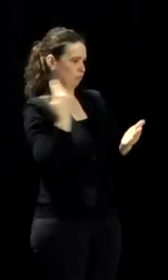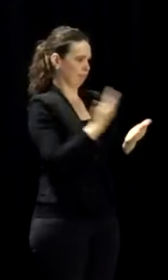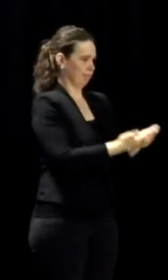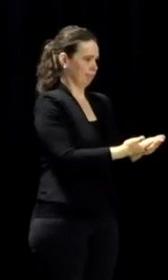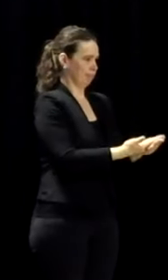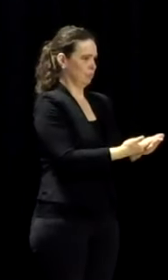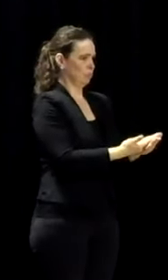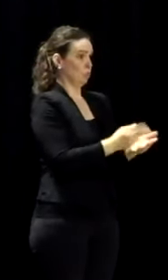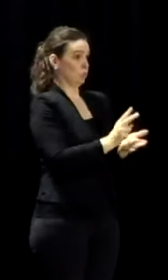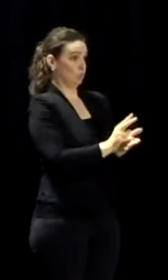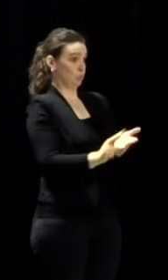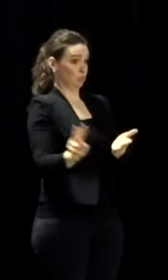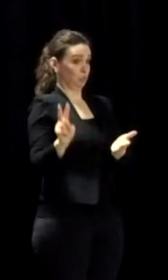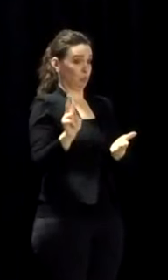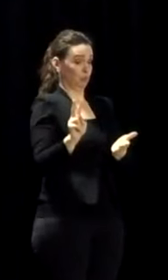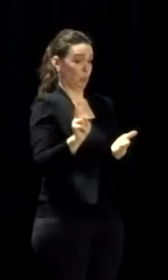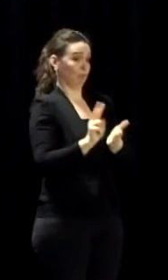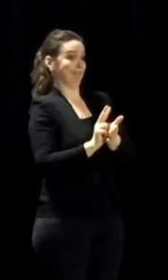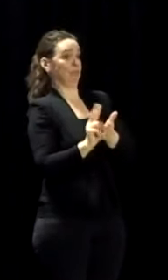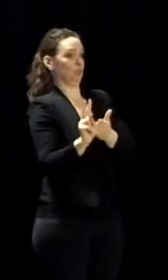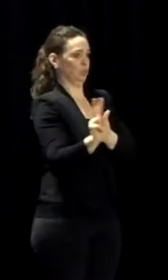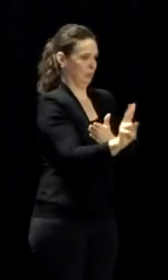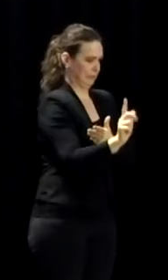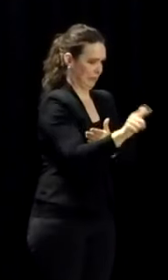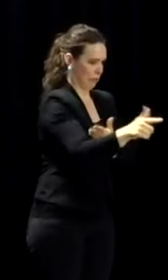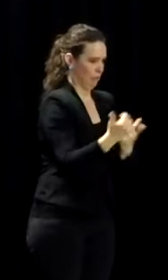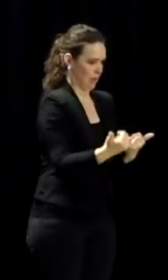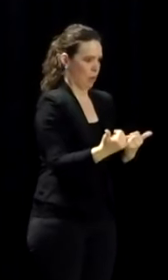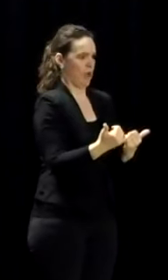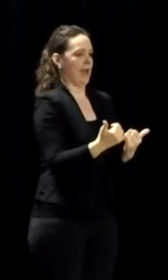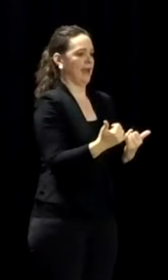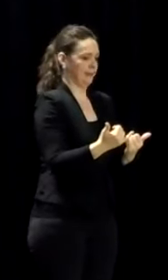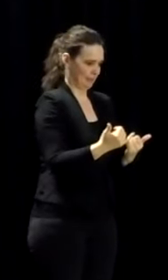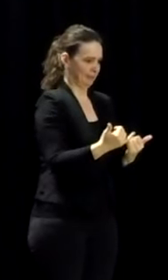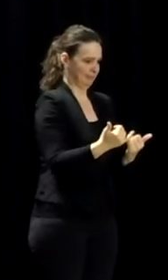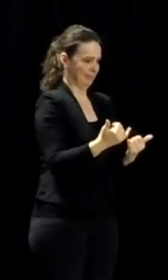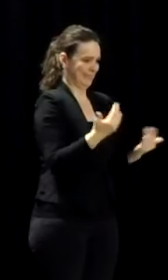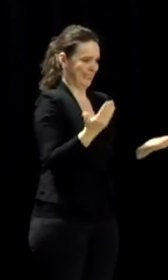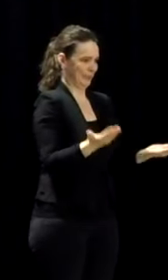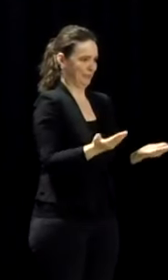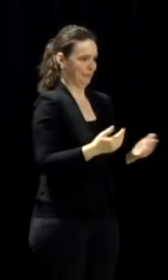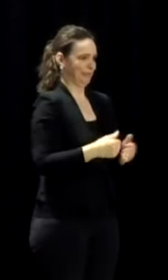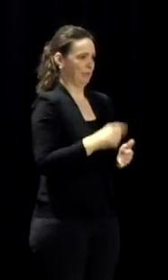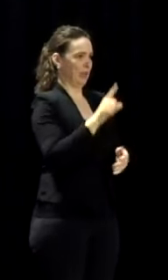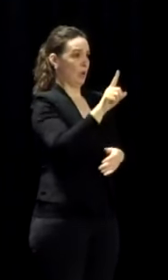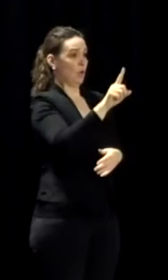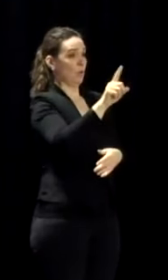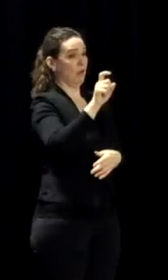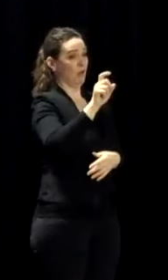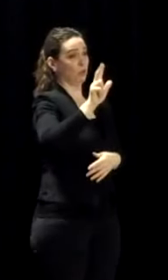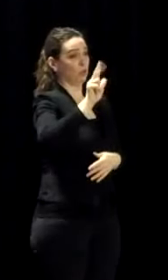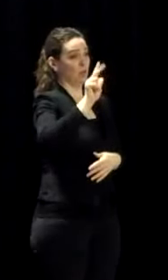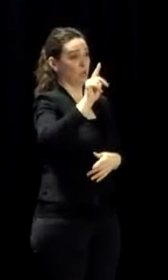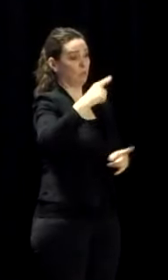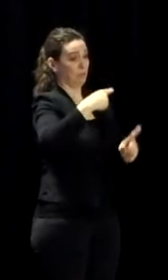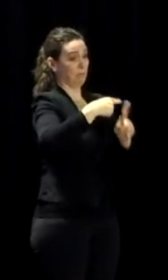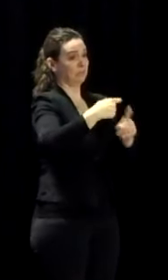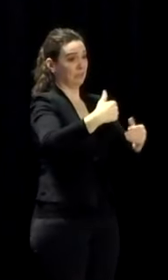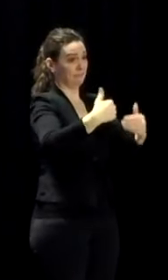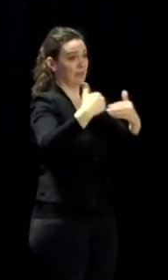new numbers. Let's see here. We currently have 123 positive cases. That's up 12